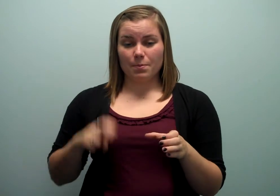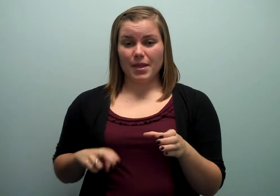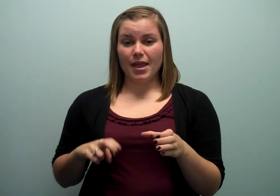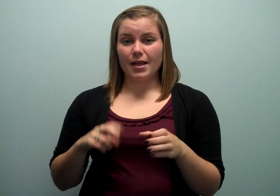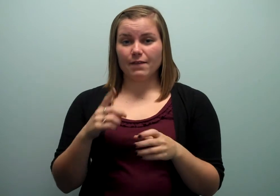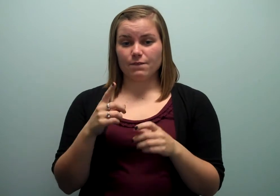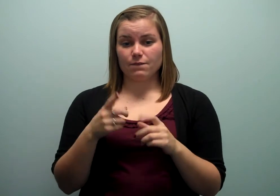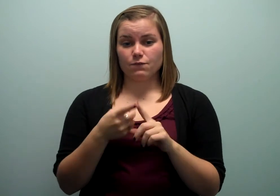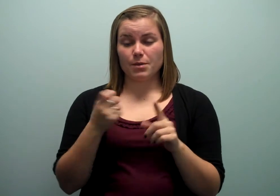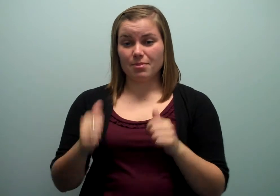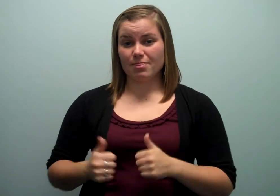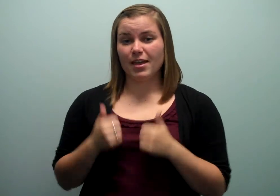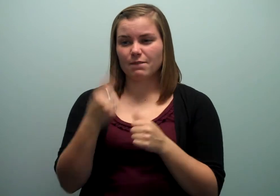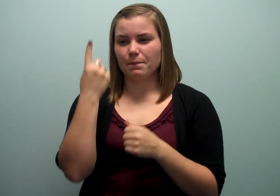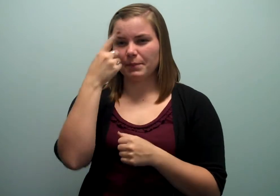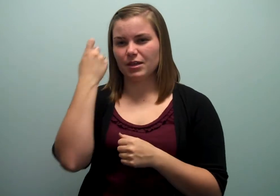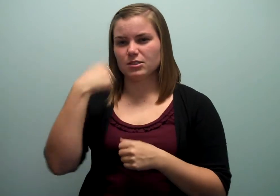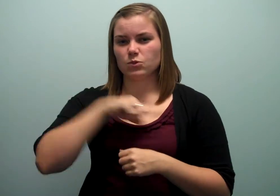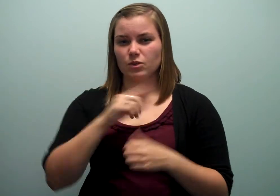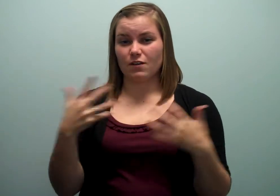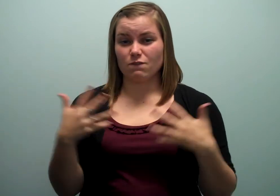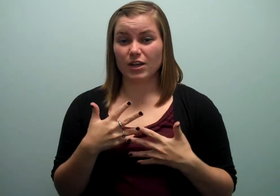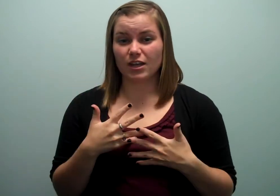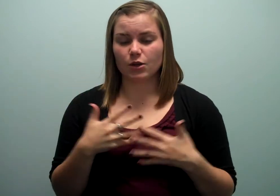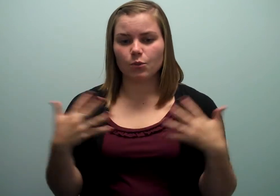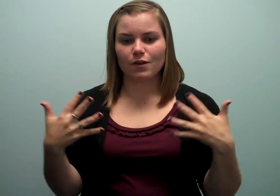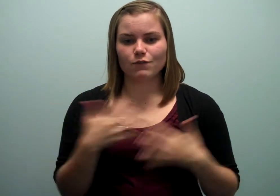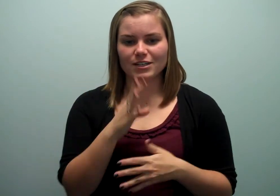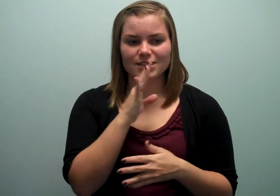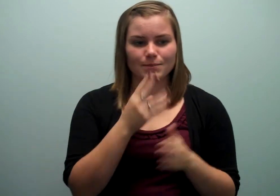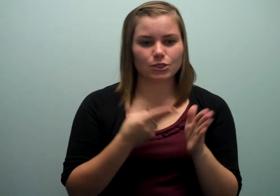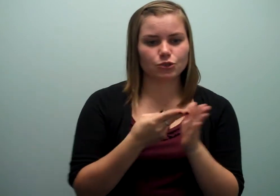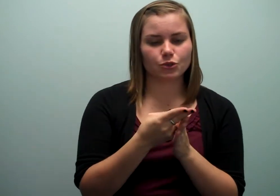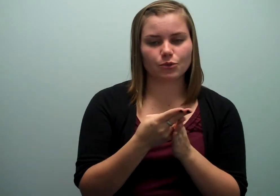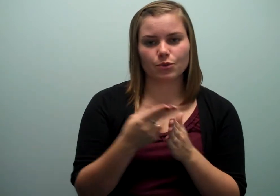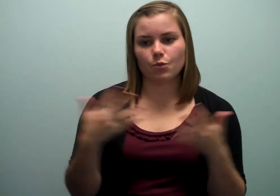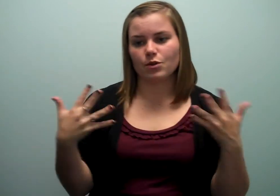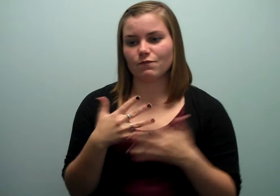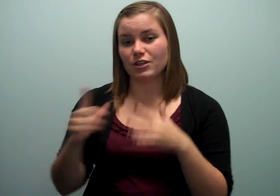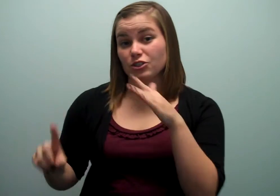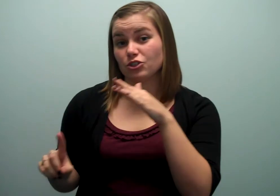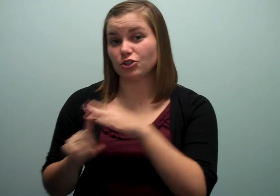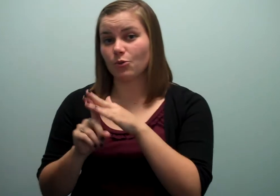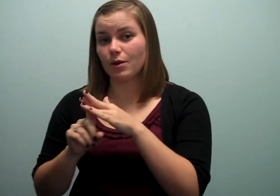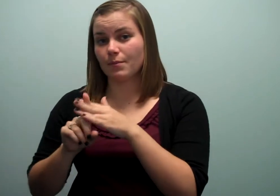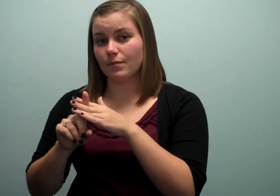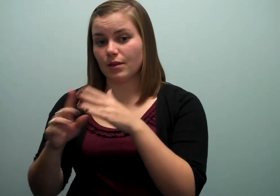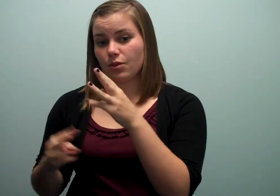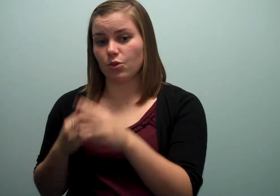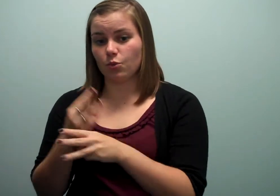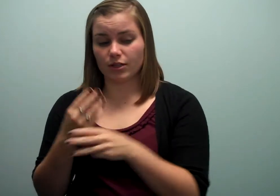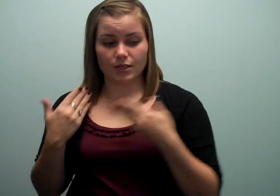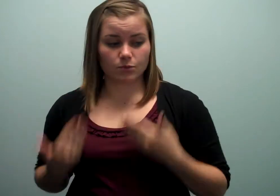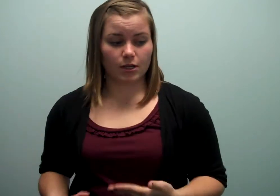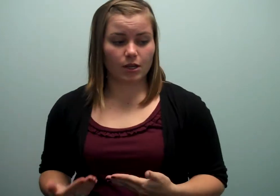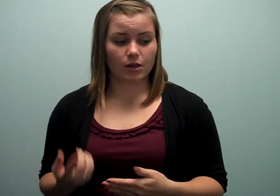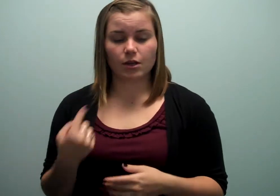afraid. We're afraid to speak our truth, we're afraid to show up in the world as we are, and we're holding back in some